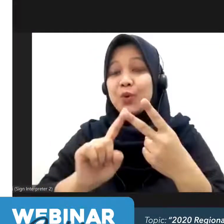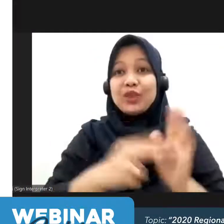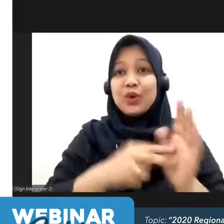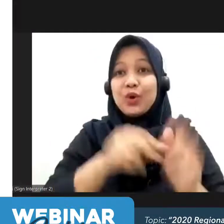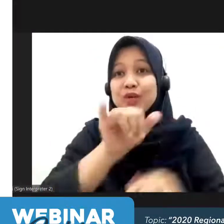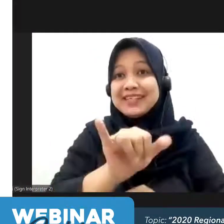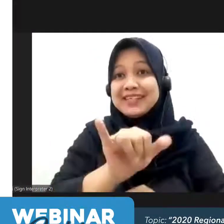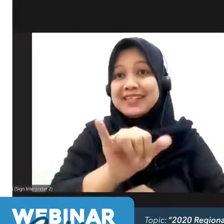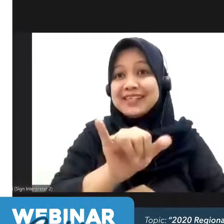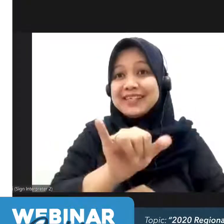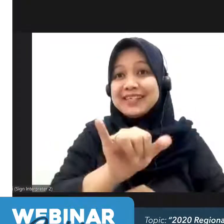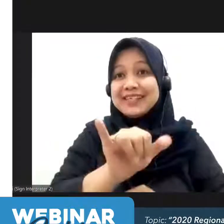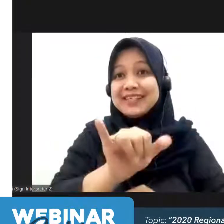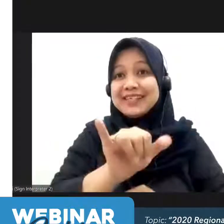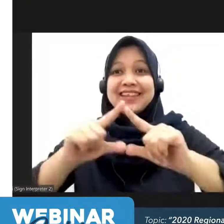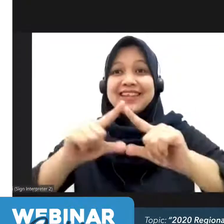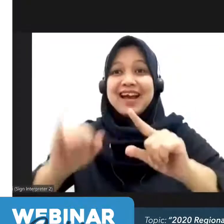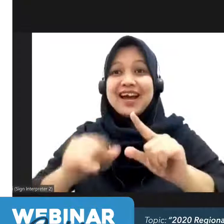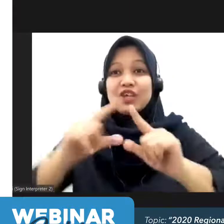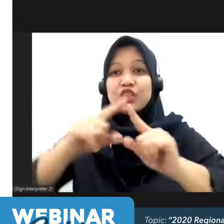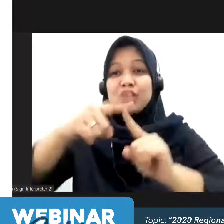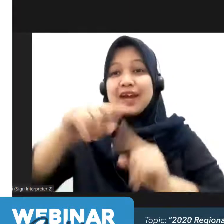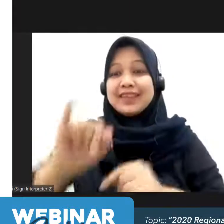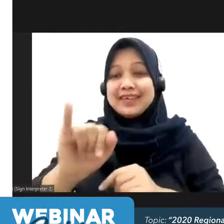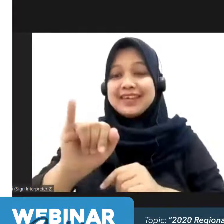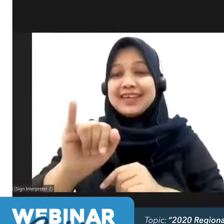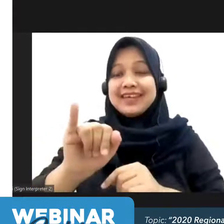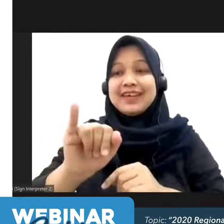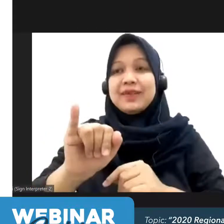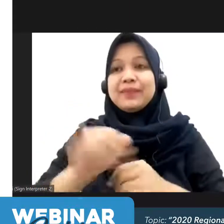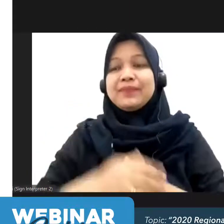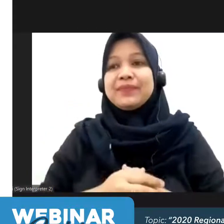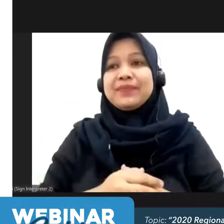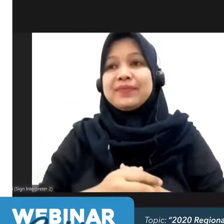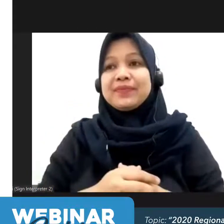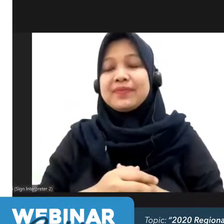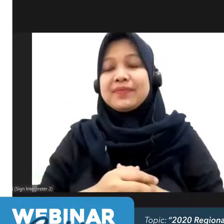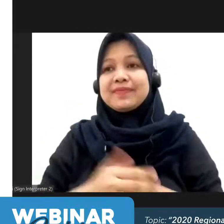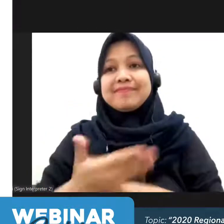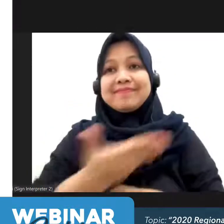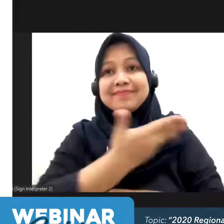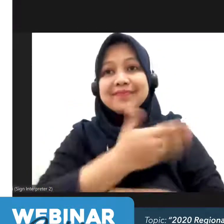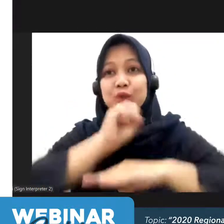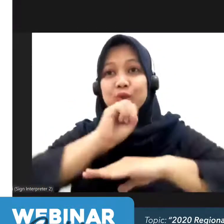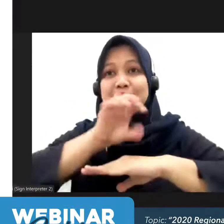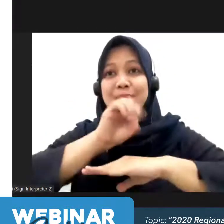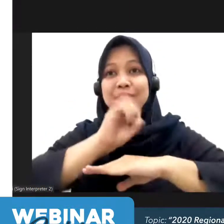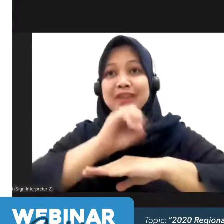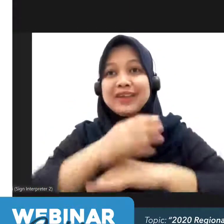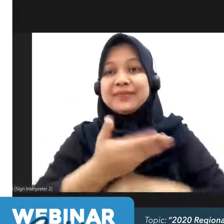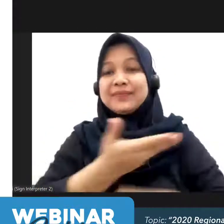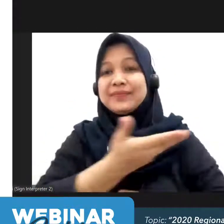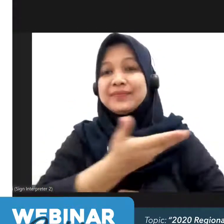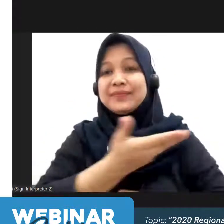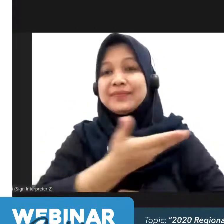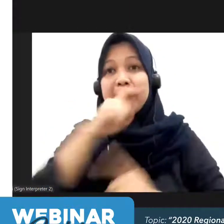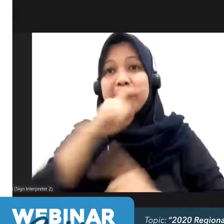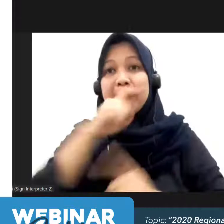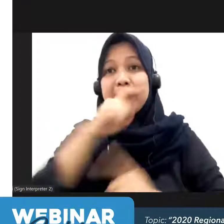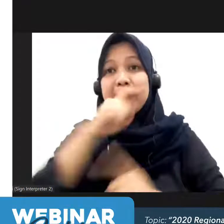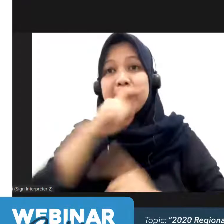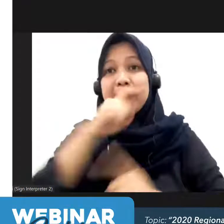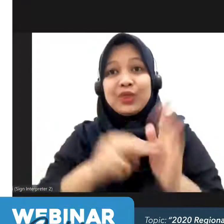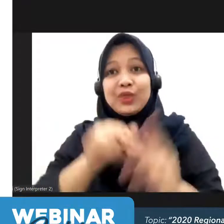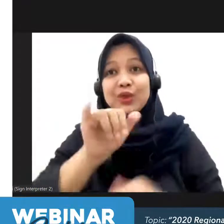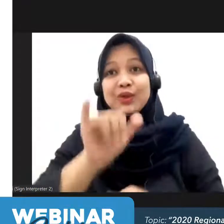of Human Initiative, to deliver his warm opening remarks. Pak Tony, the floor